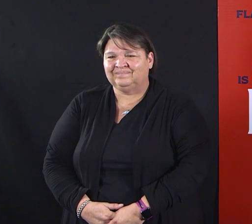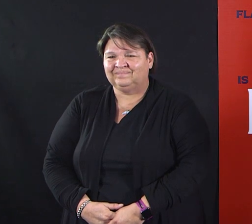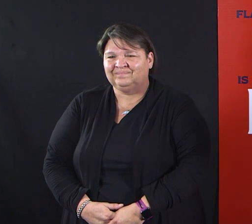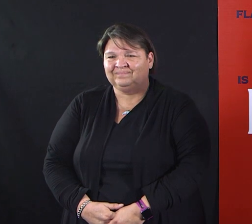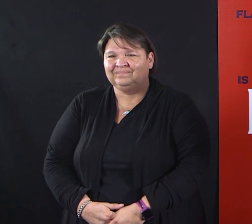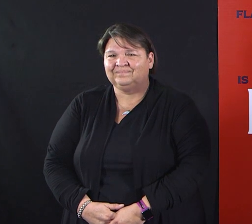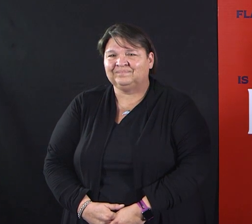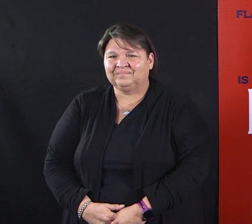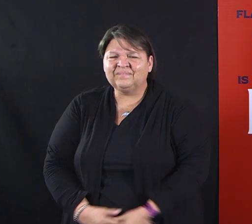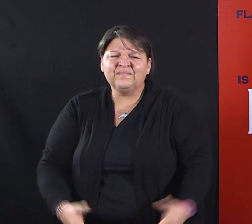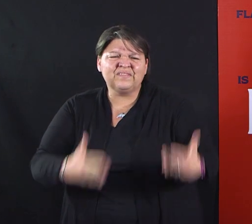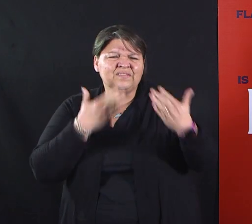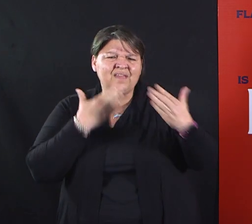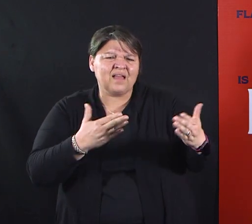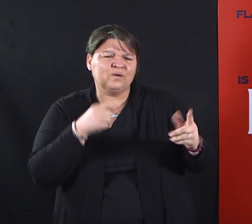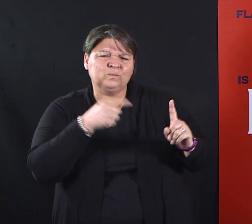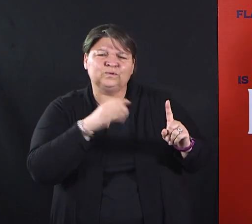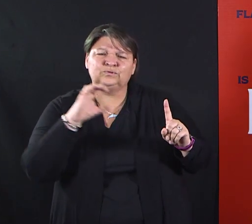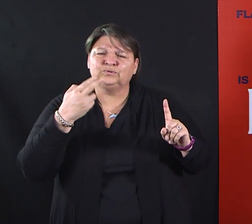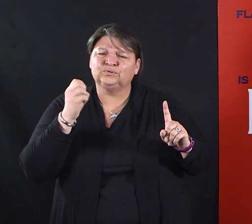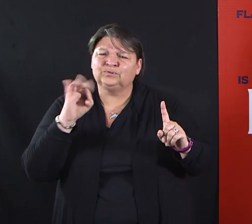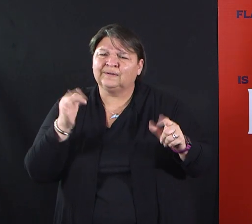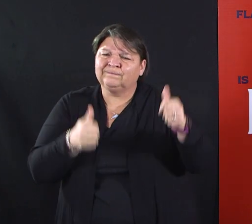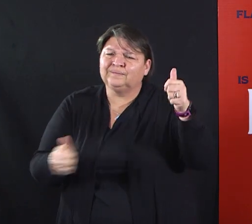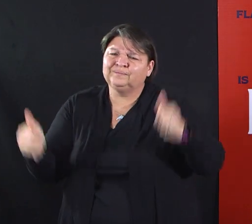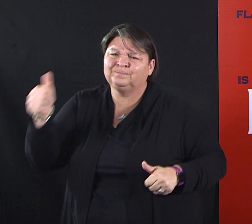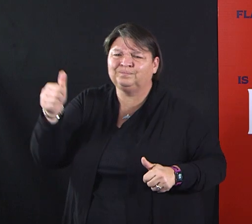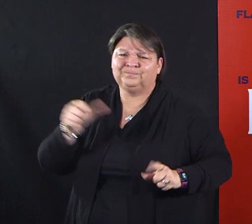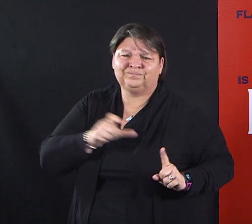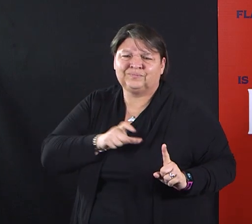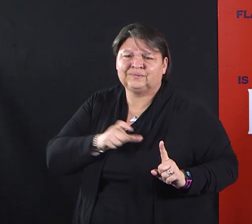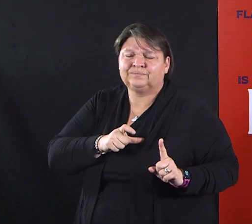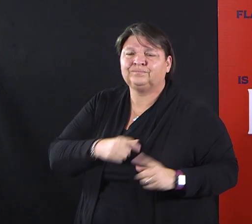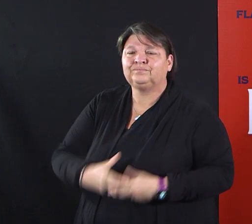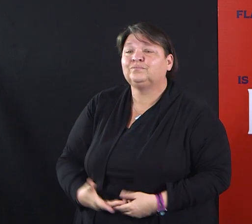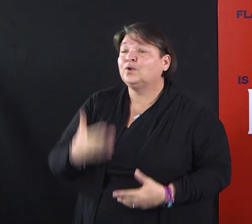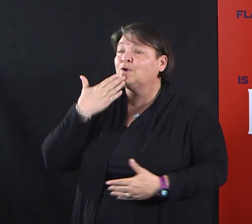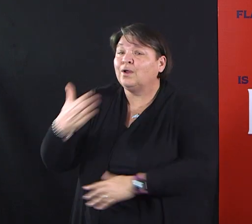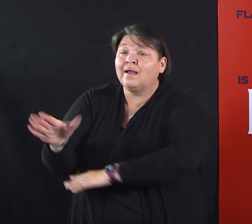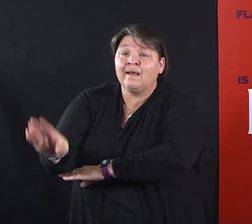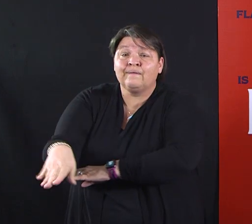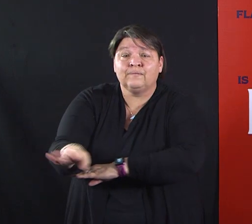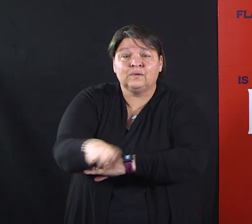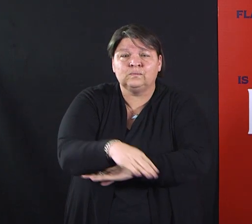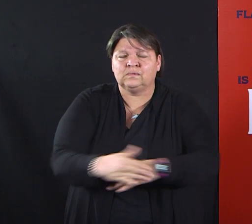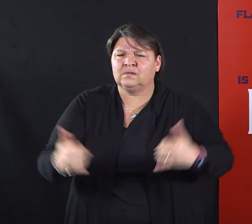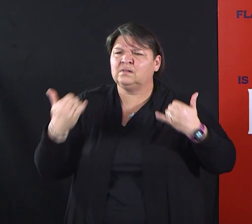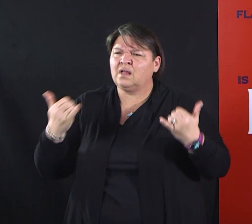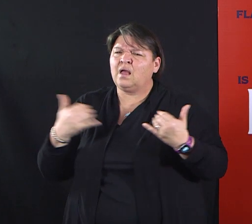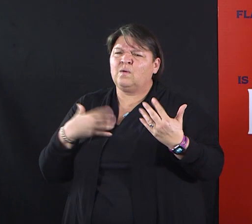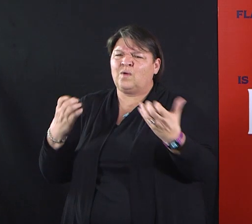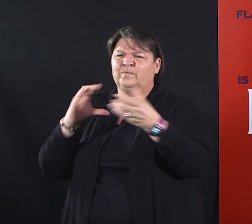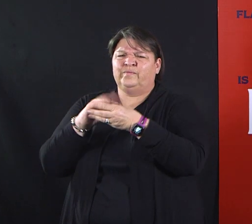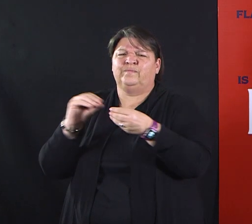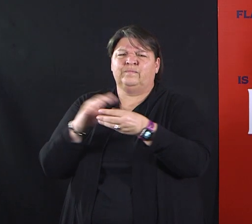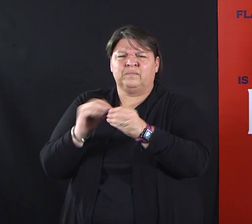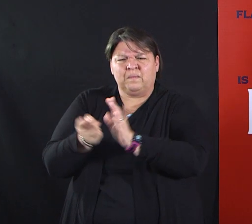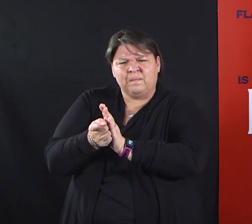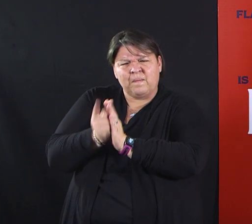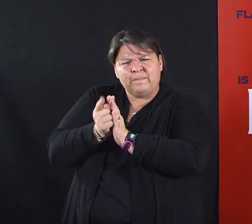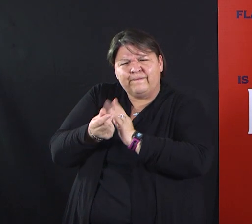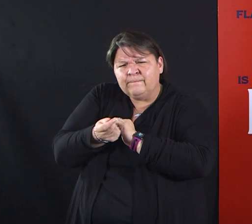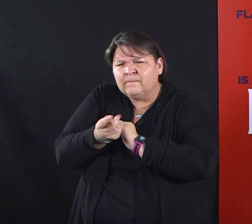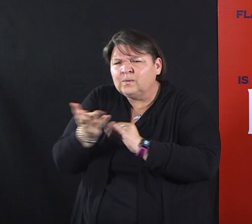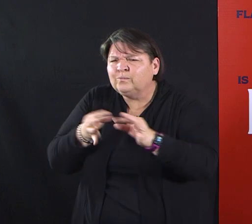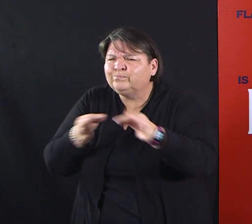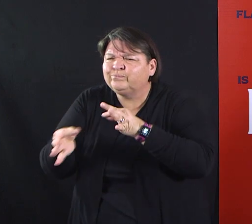Thank you, Chief. Good afternoon. I just want to spend a few moments talking about some of the efforts that the city is undertaking to